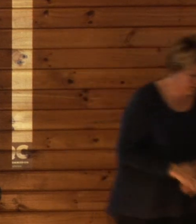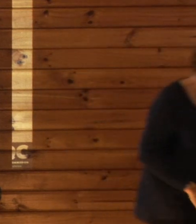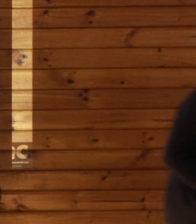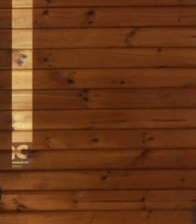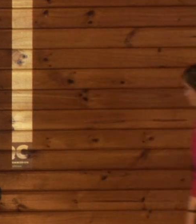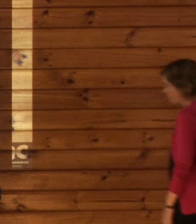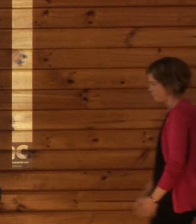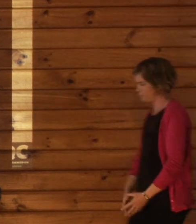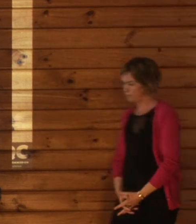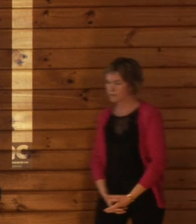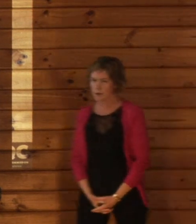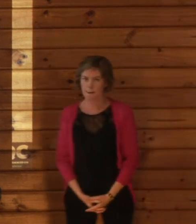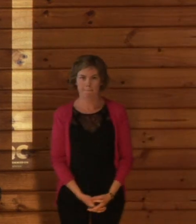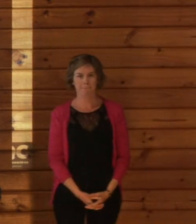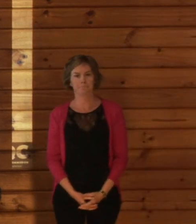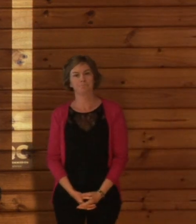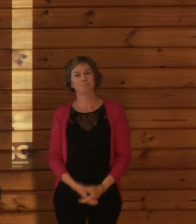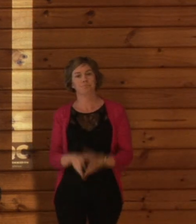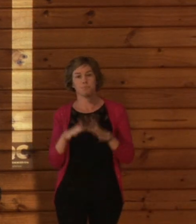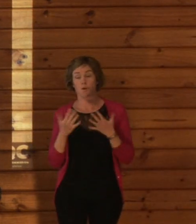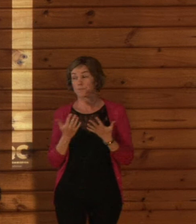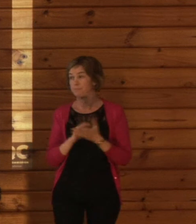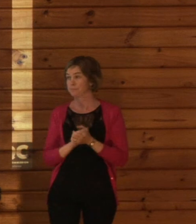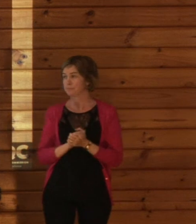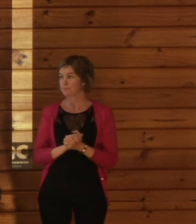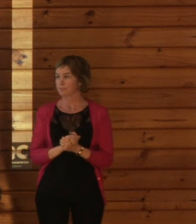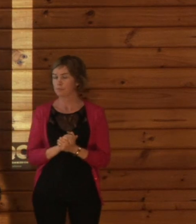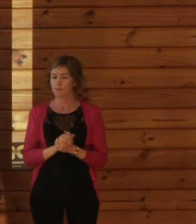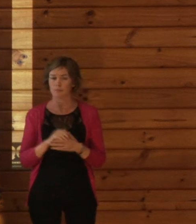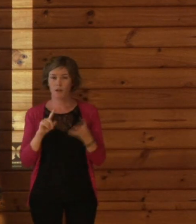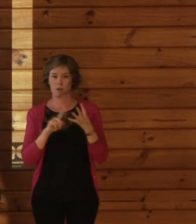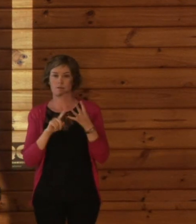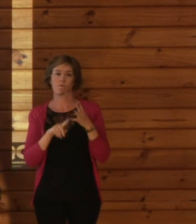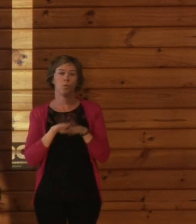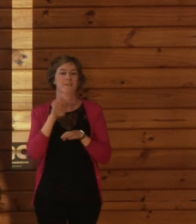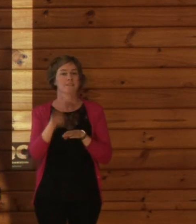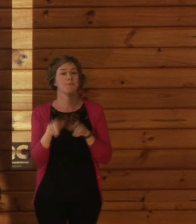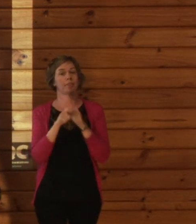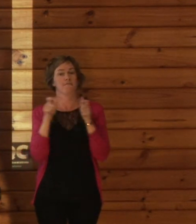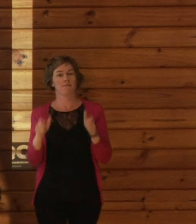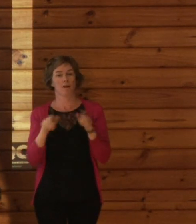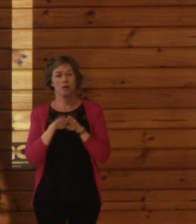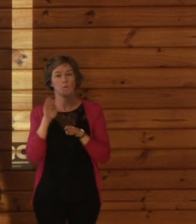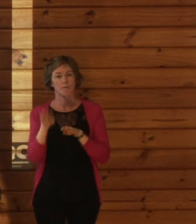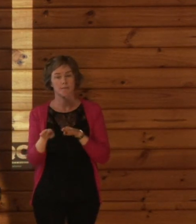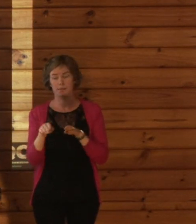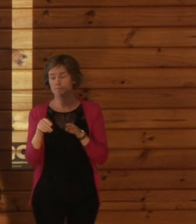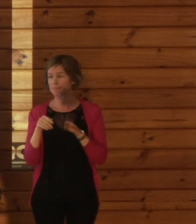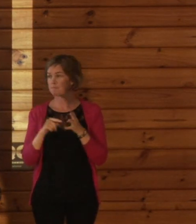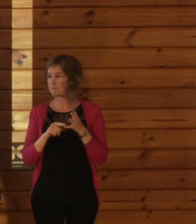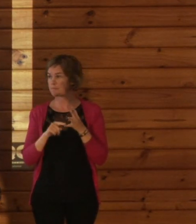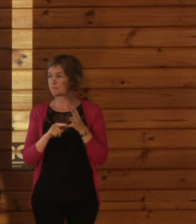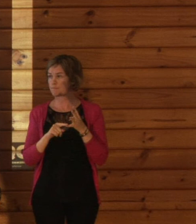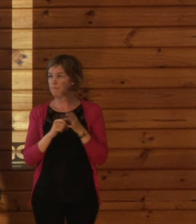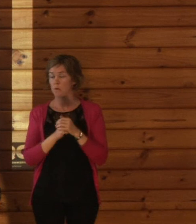So the fourth step and the final step now is to see, once we've checked to see if it's vulnerable, we check to see has there been